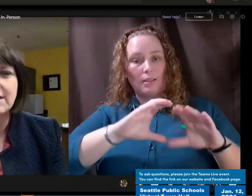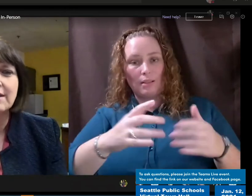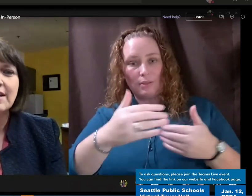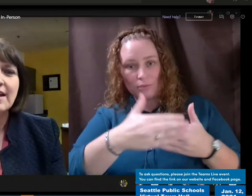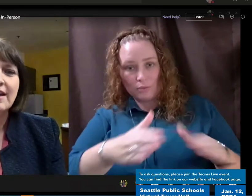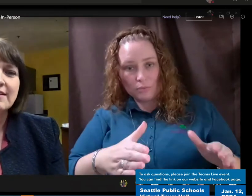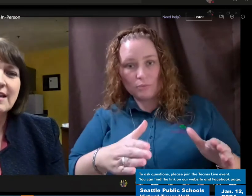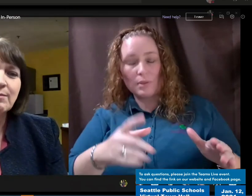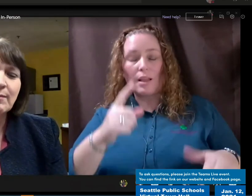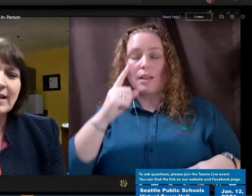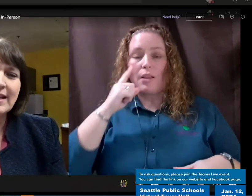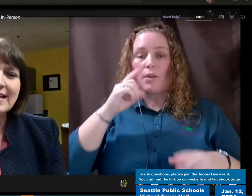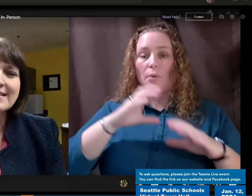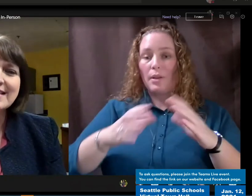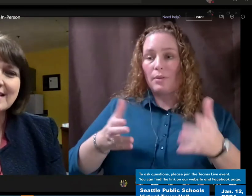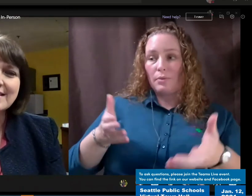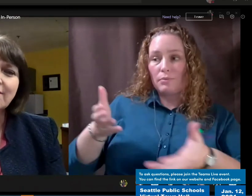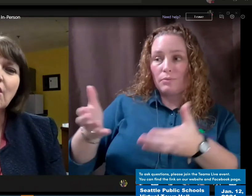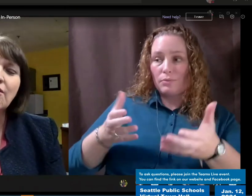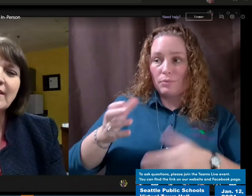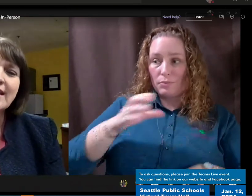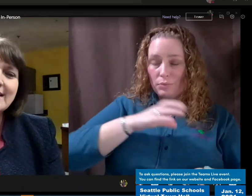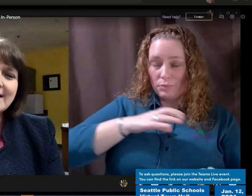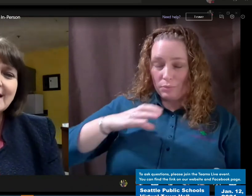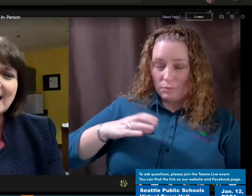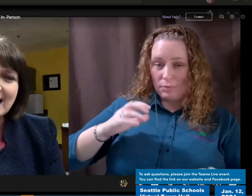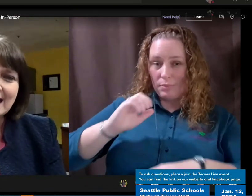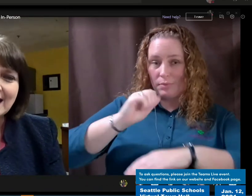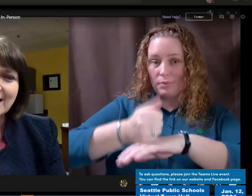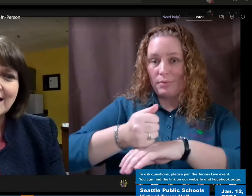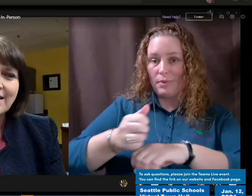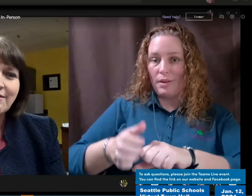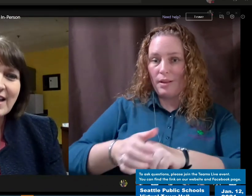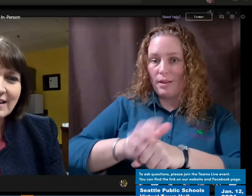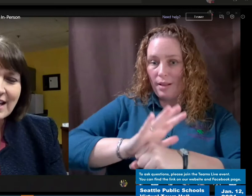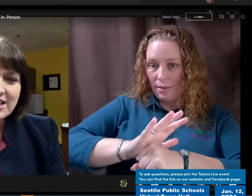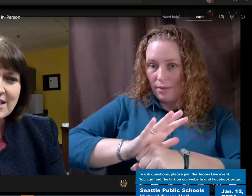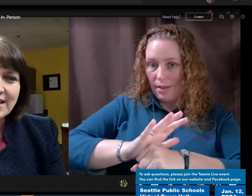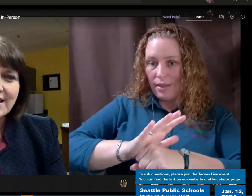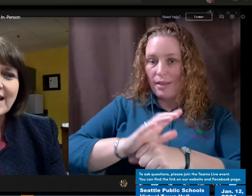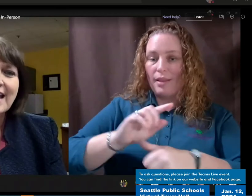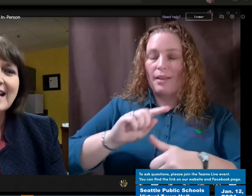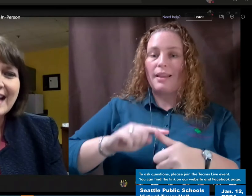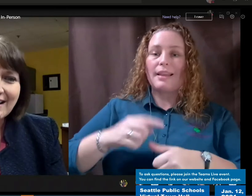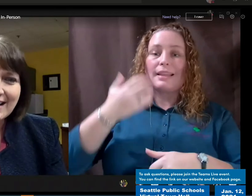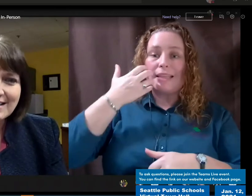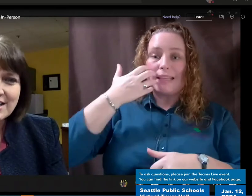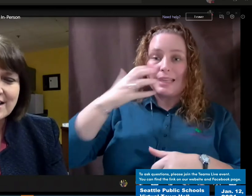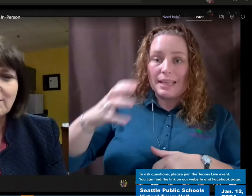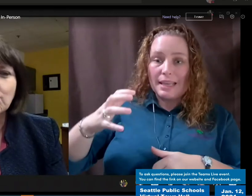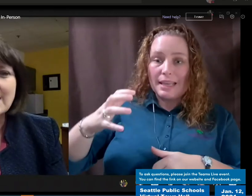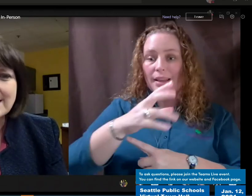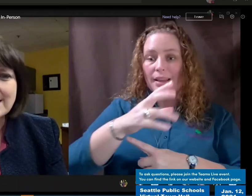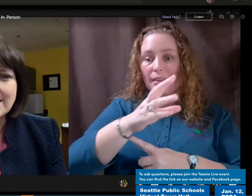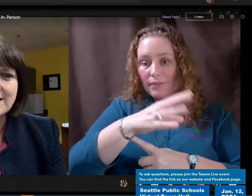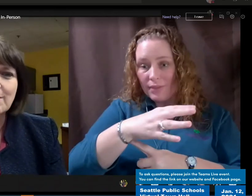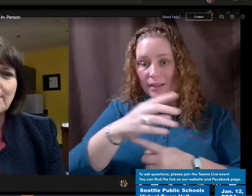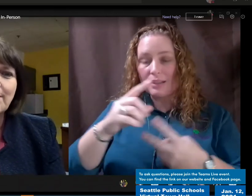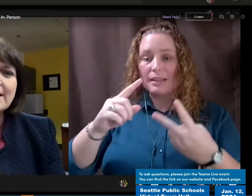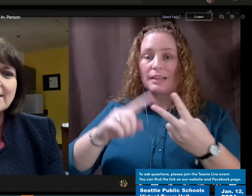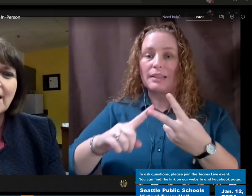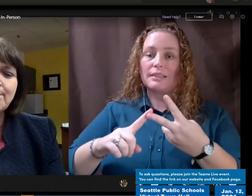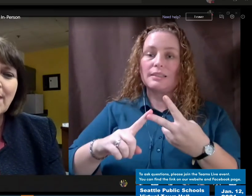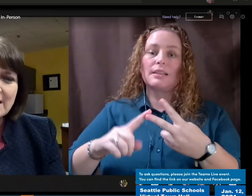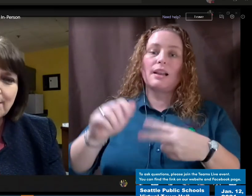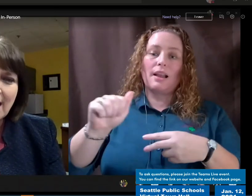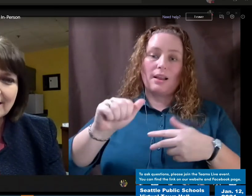Coalition to implement an extensive COVID-19 heating, ventilation, and air conditioning risk assessment based